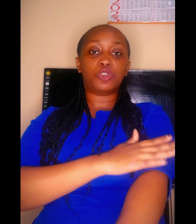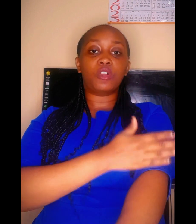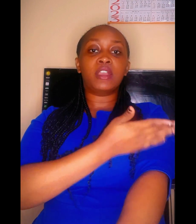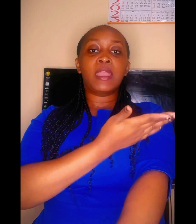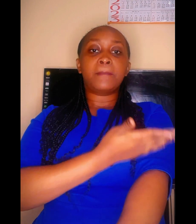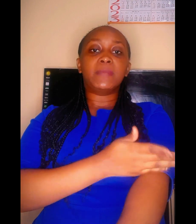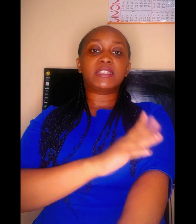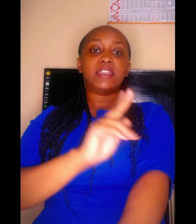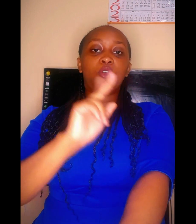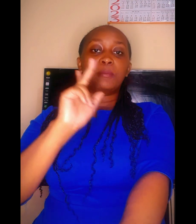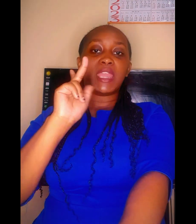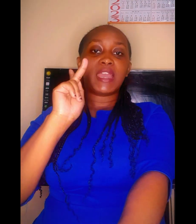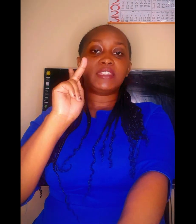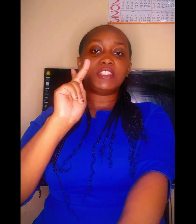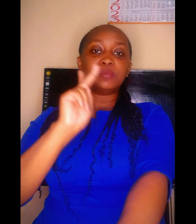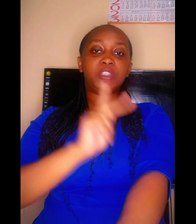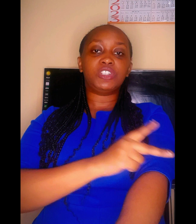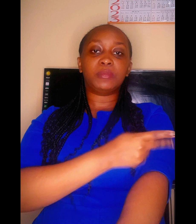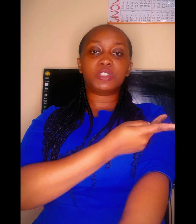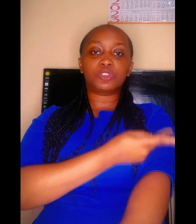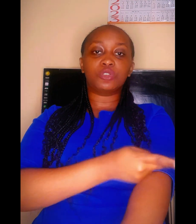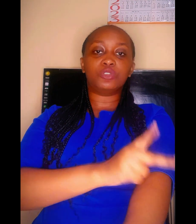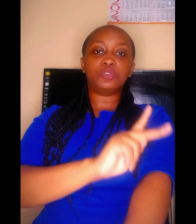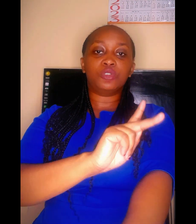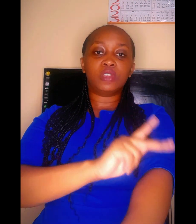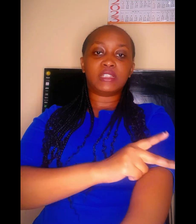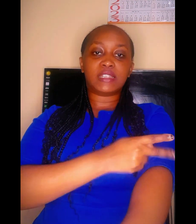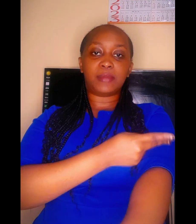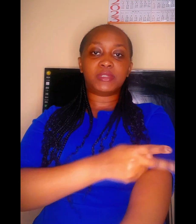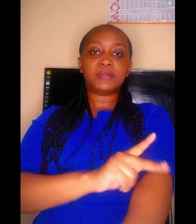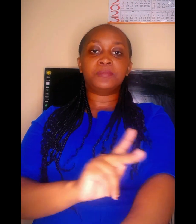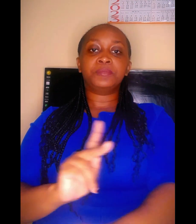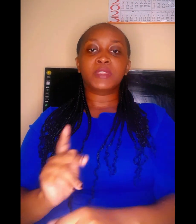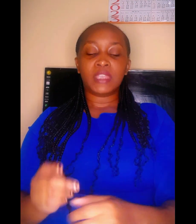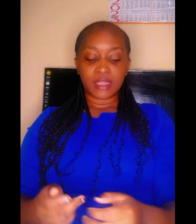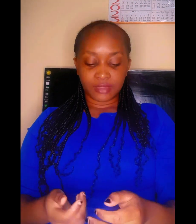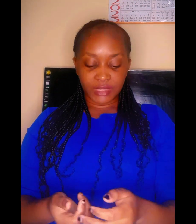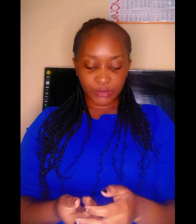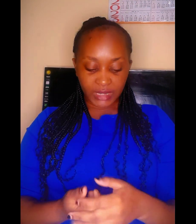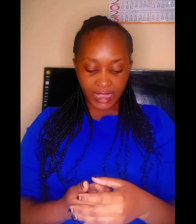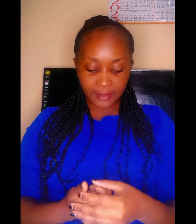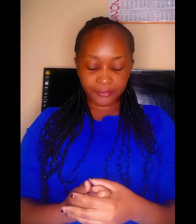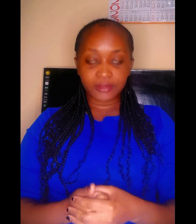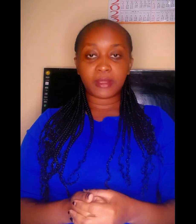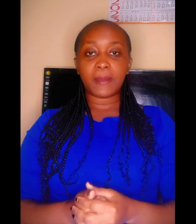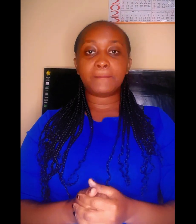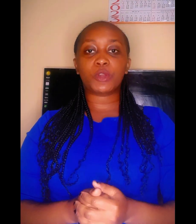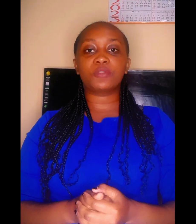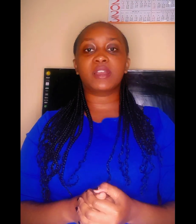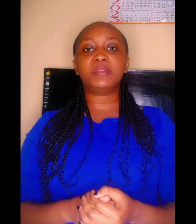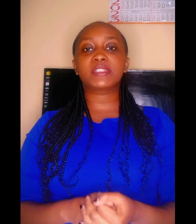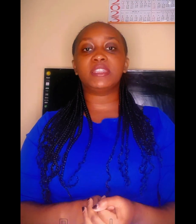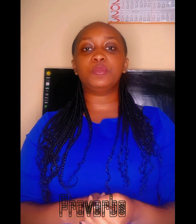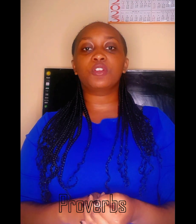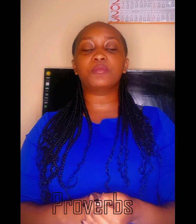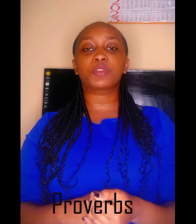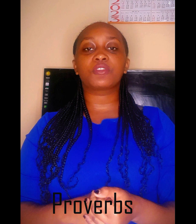song, but now my hand is P-shaped. So you'll do Psalms. Then we have Proverbs, the book of